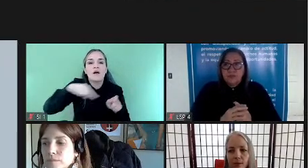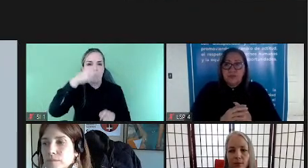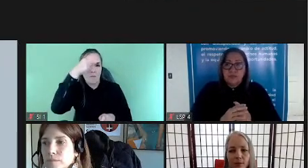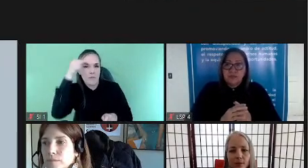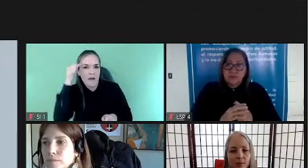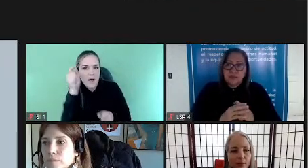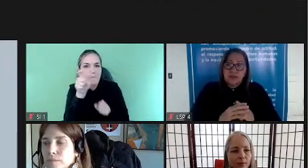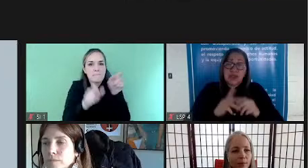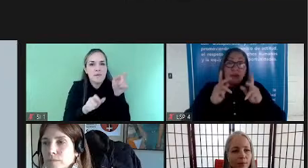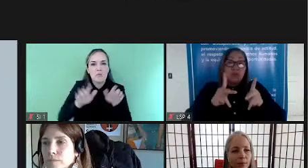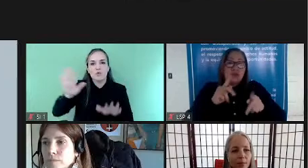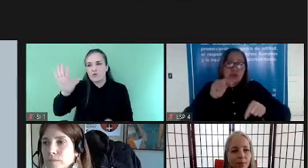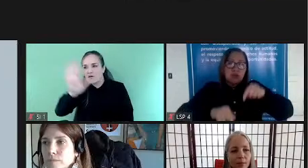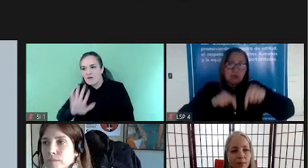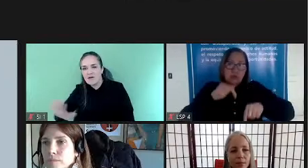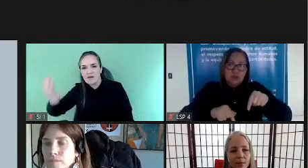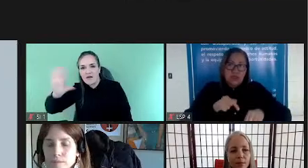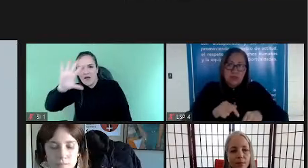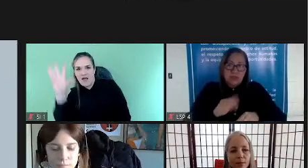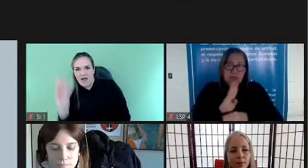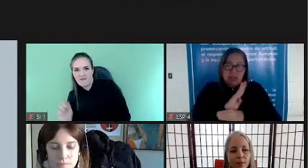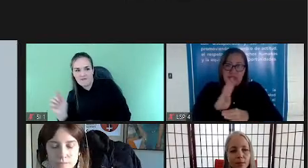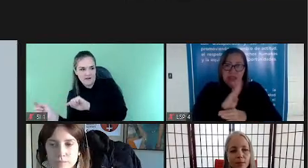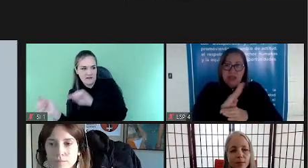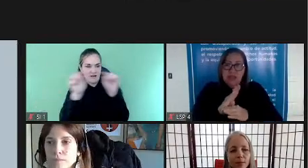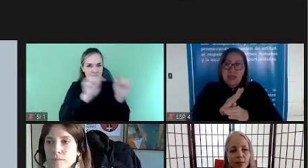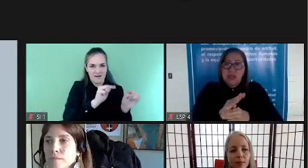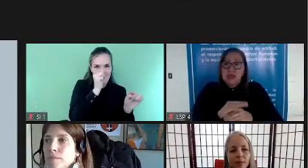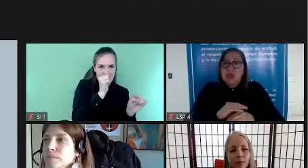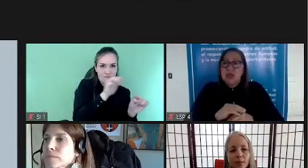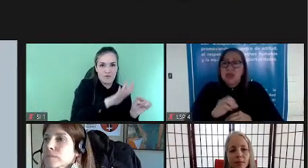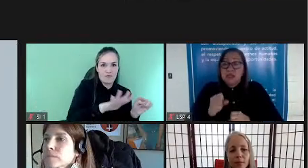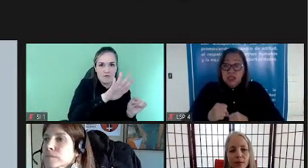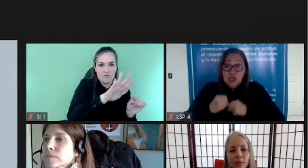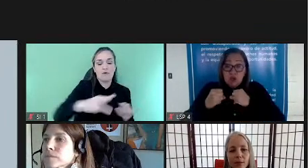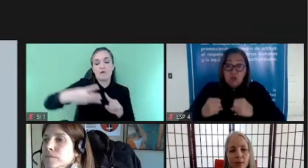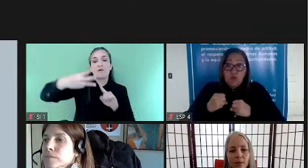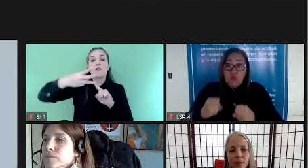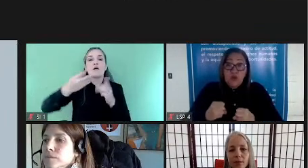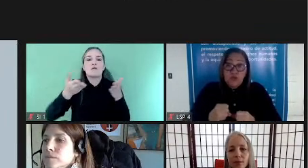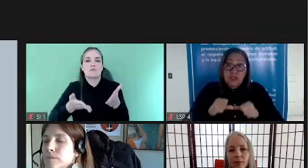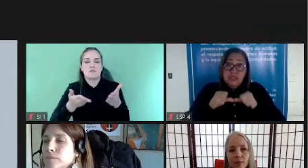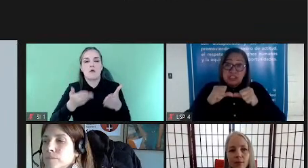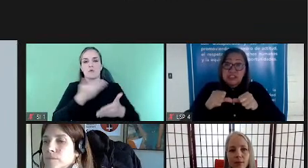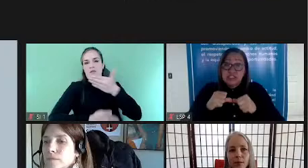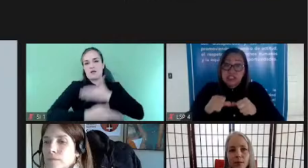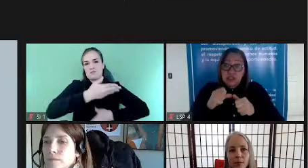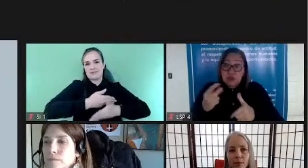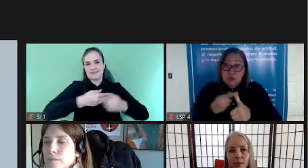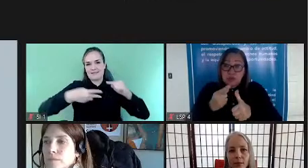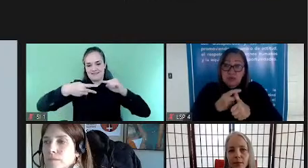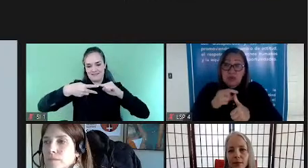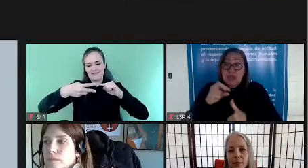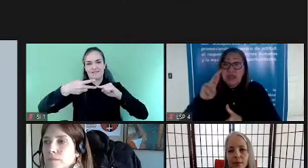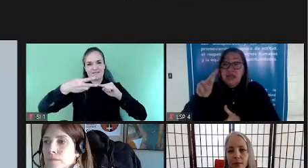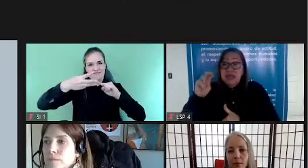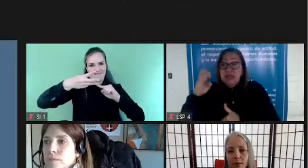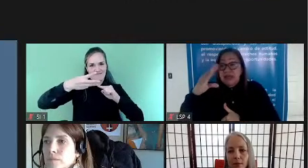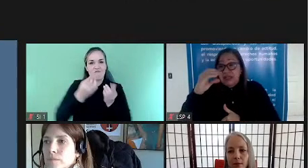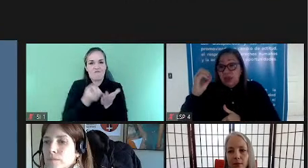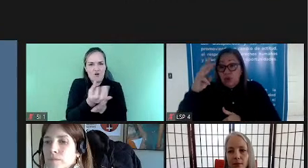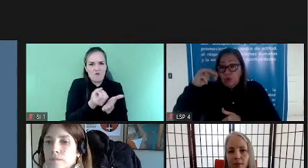conversation we're going to tell you how we see the inclusion of persons with disabilities in the bank the key message and